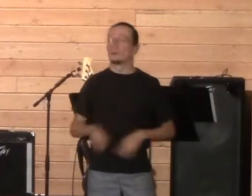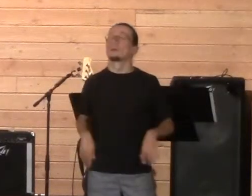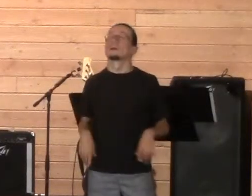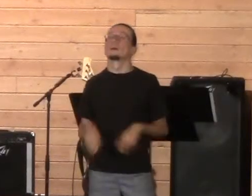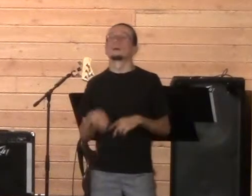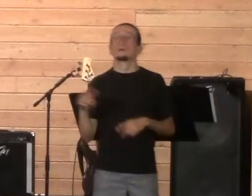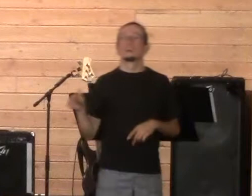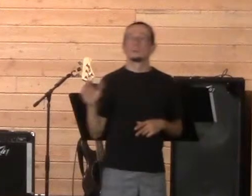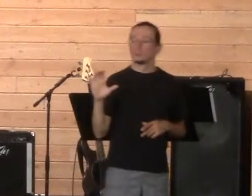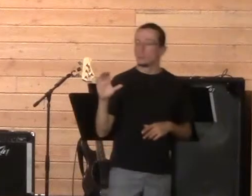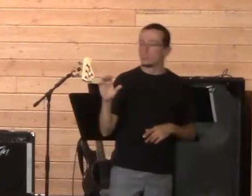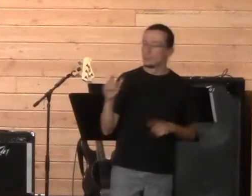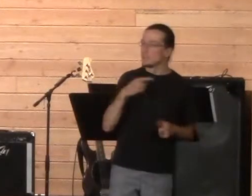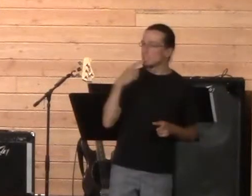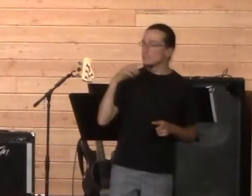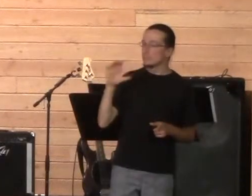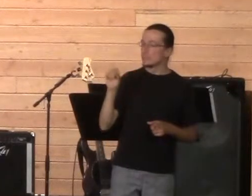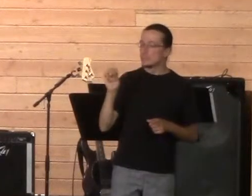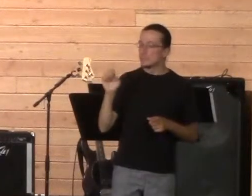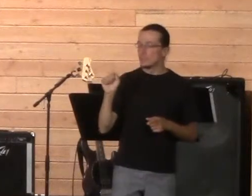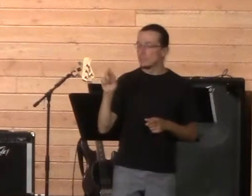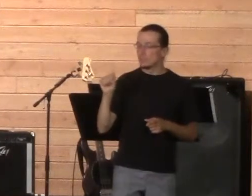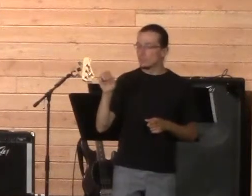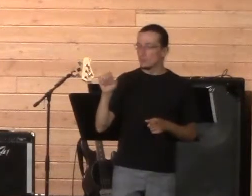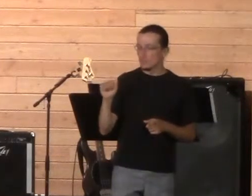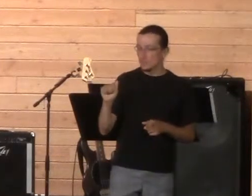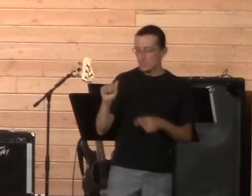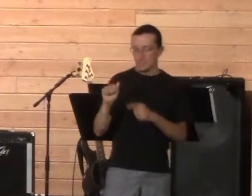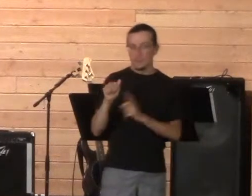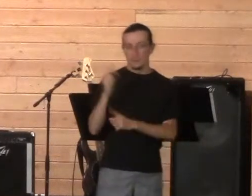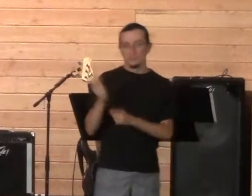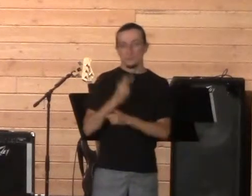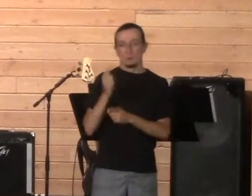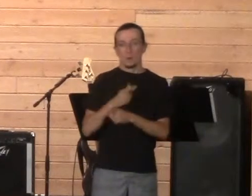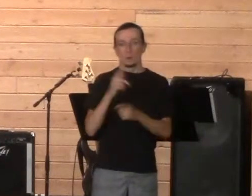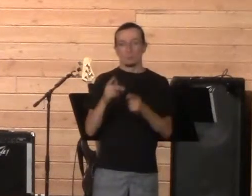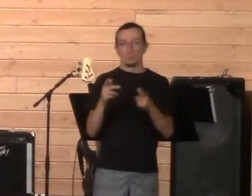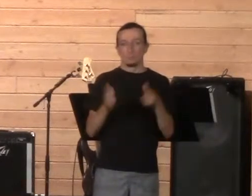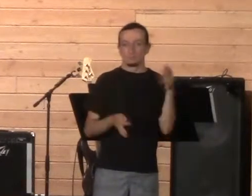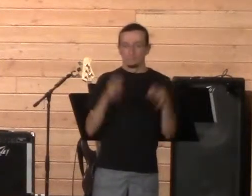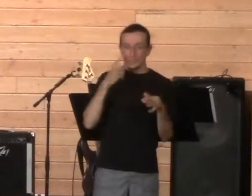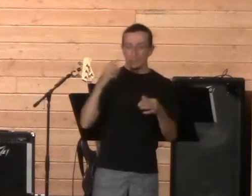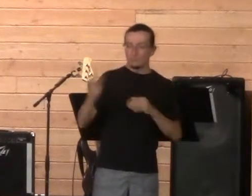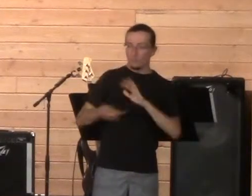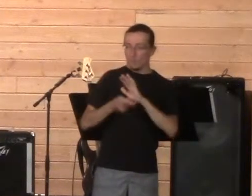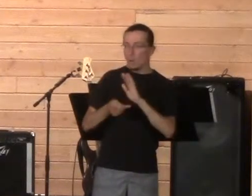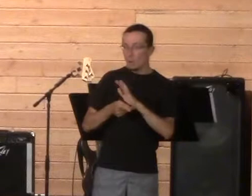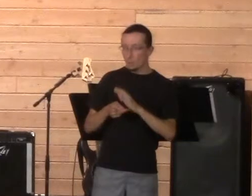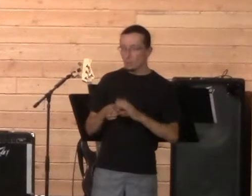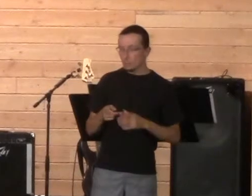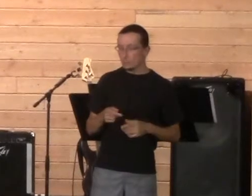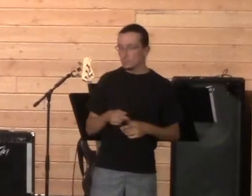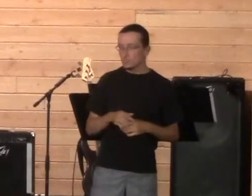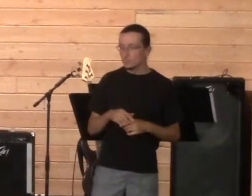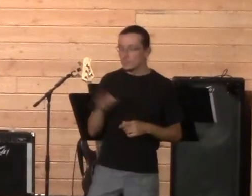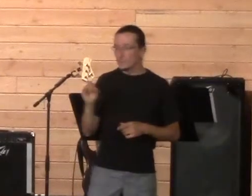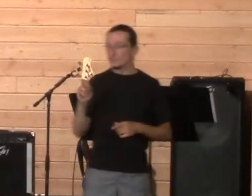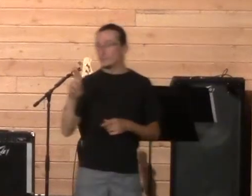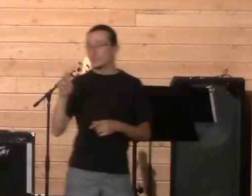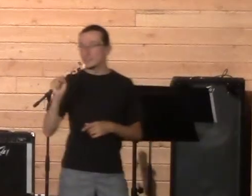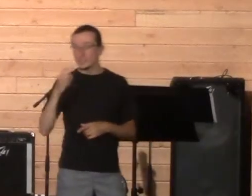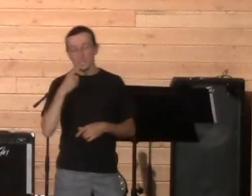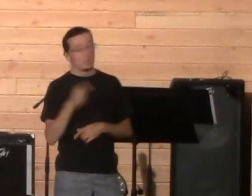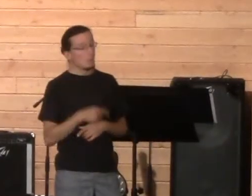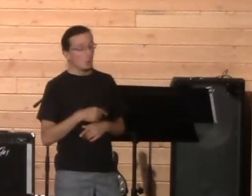was the proper jurisdiction for Paul and that he himself was going back there in a few days. You're perfectly welcome, he said,